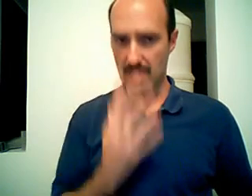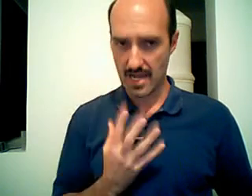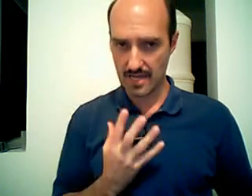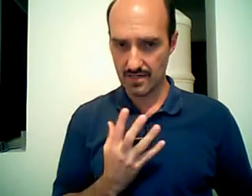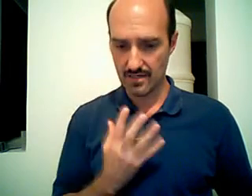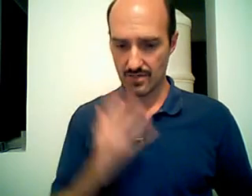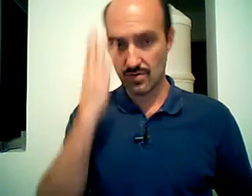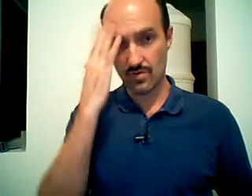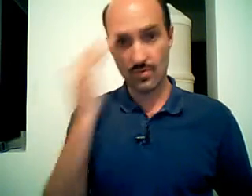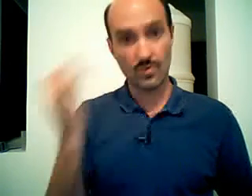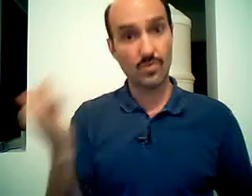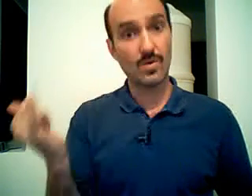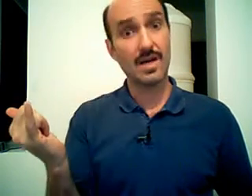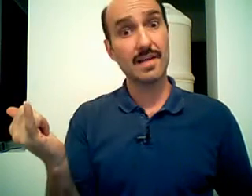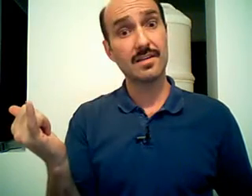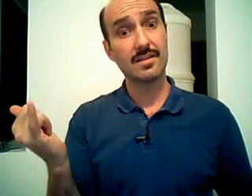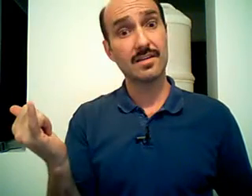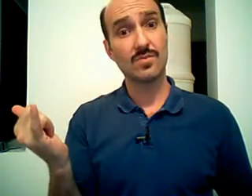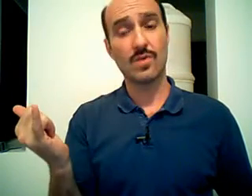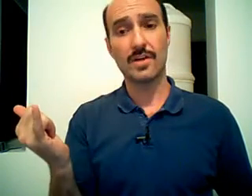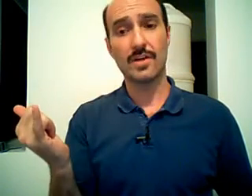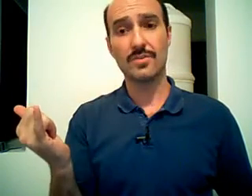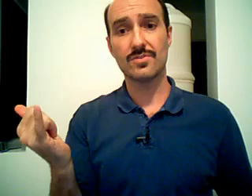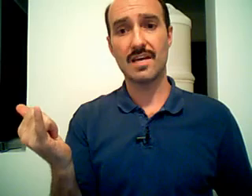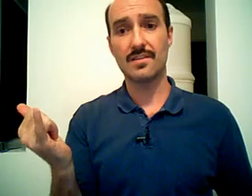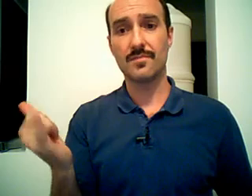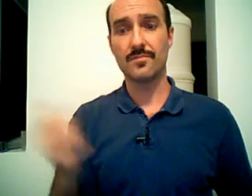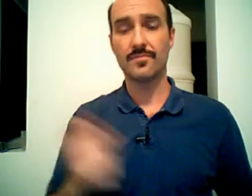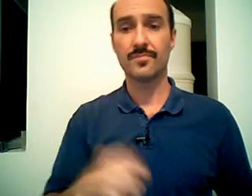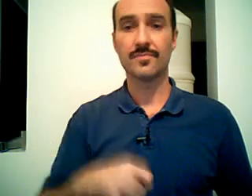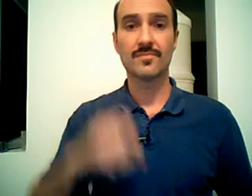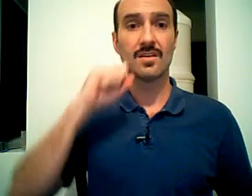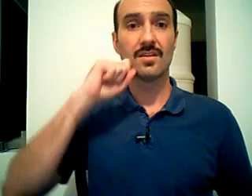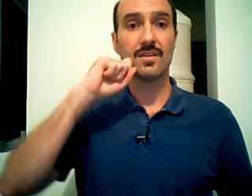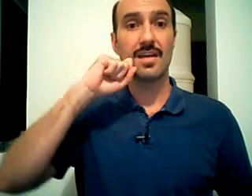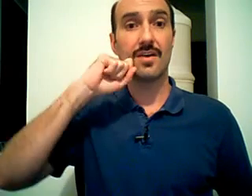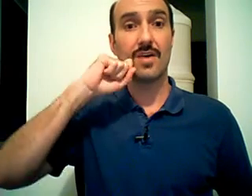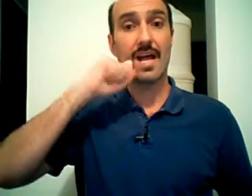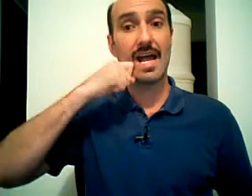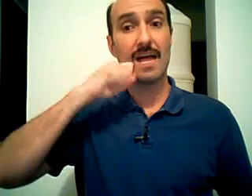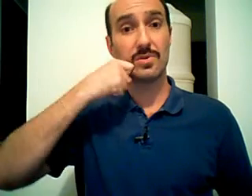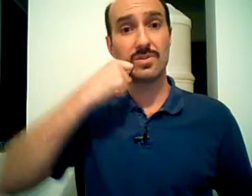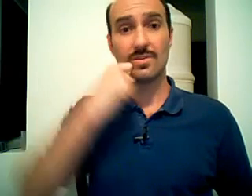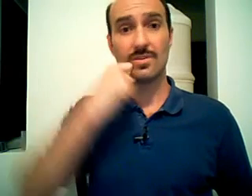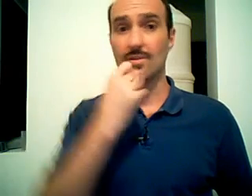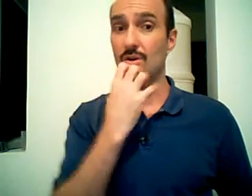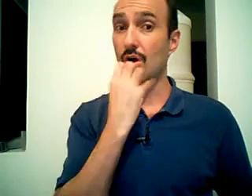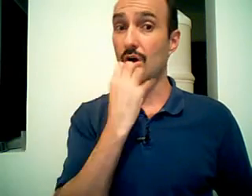sad. Why? Why are you sad? Now, apple,